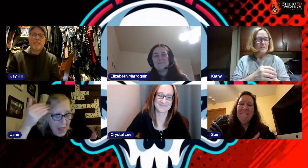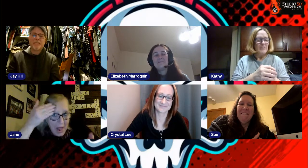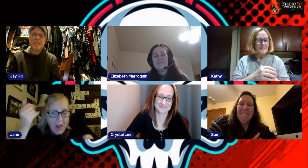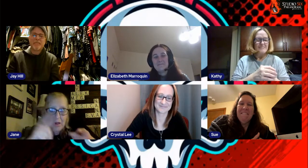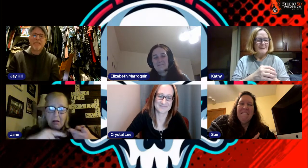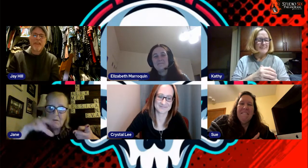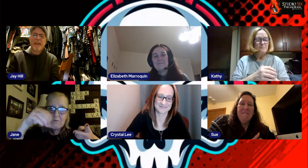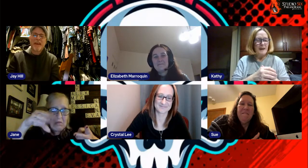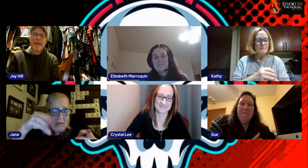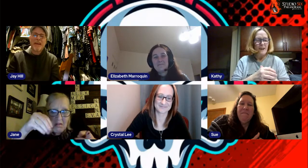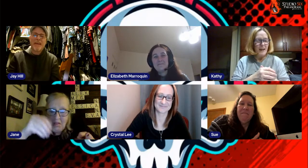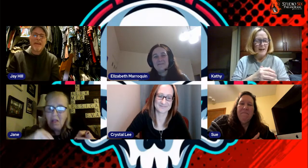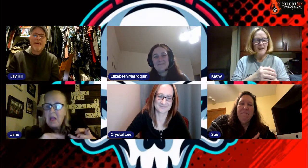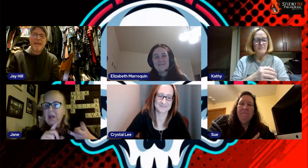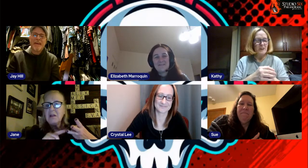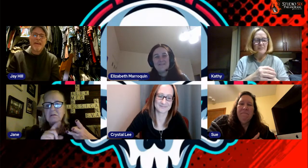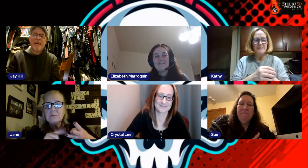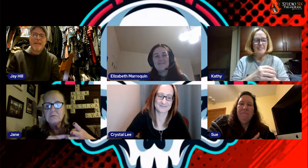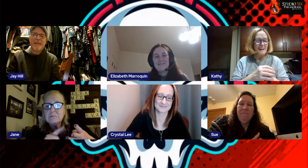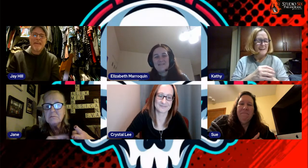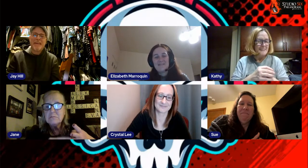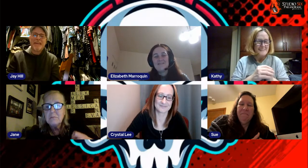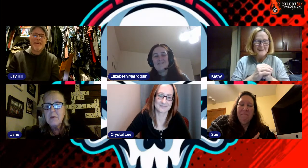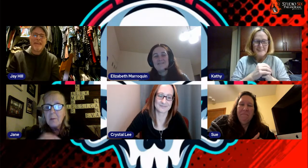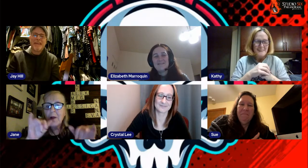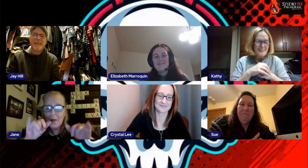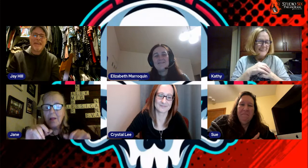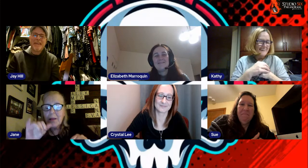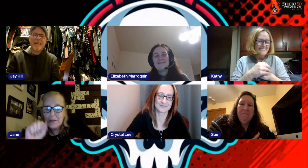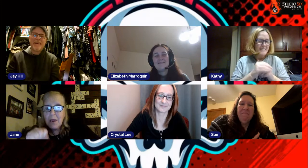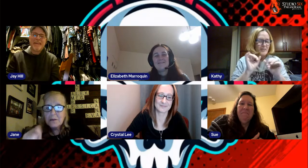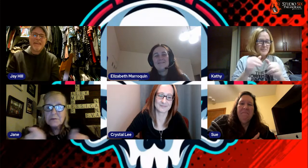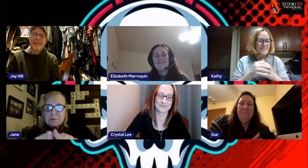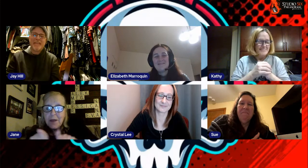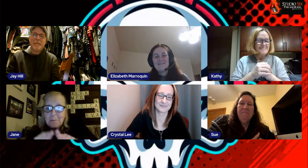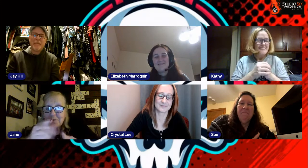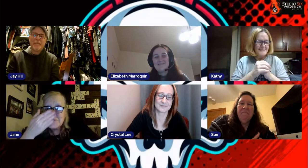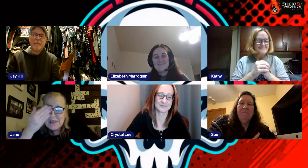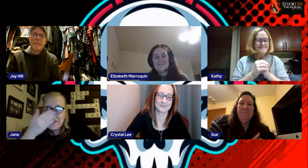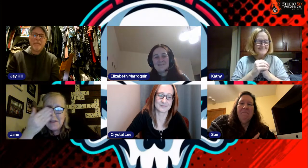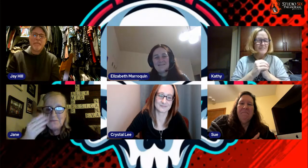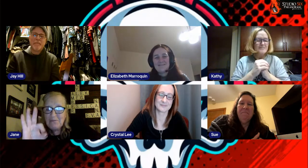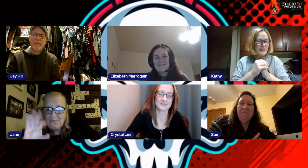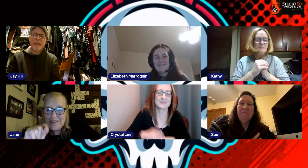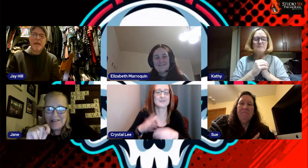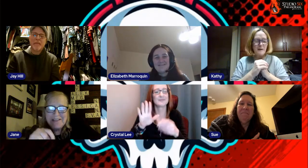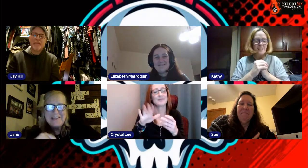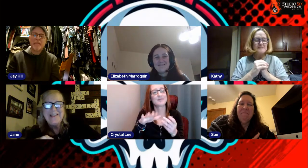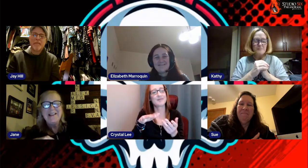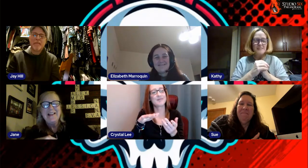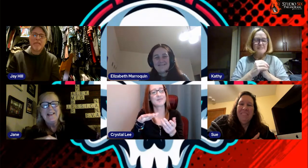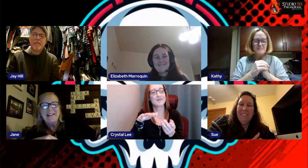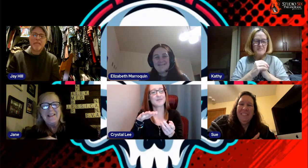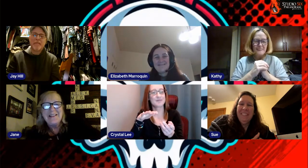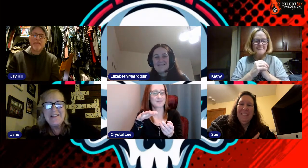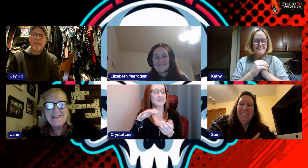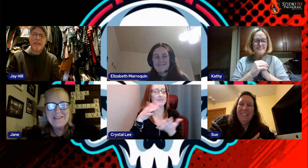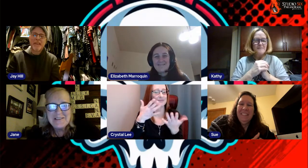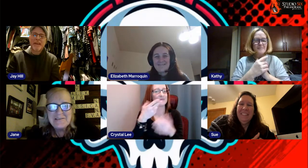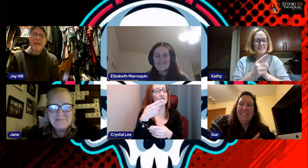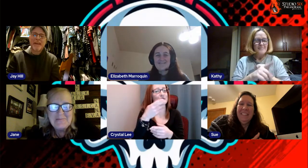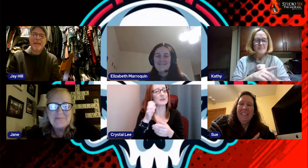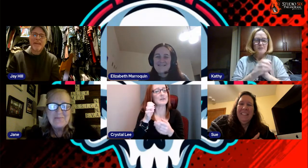Yes. So that was the thing that he did, patting my hair, flickering the light. So there was the thing, the same smell, smelling his